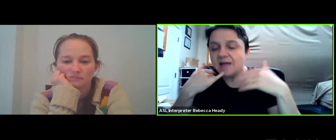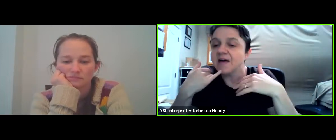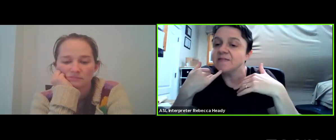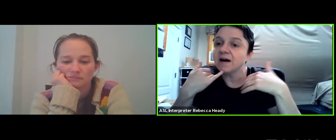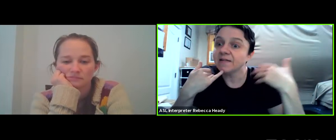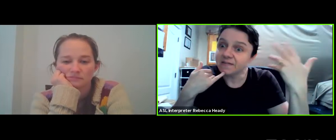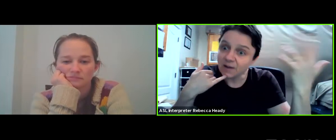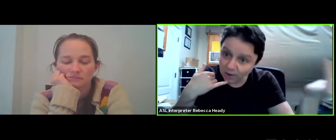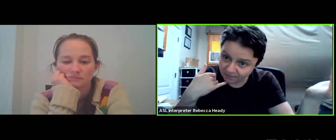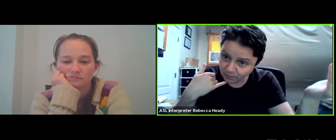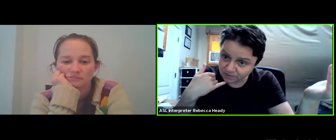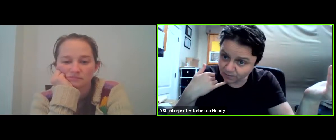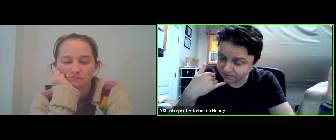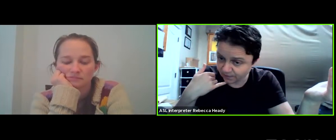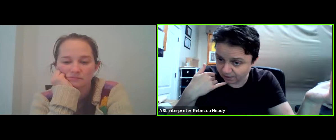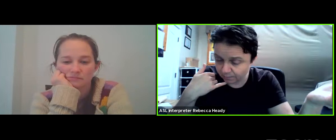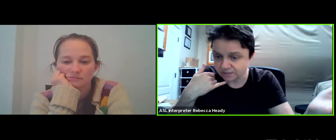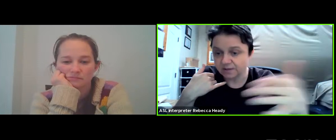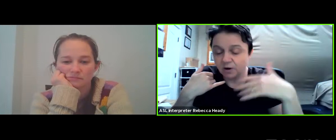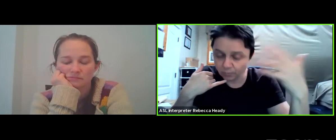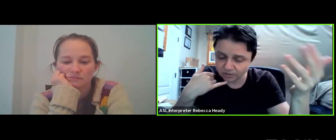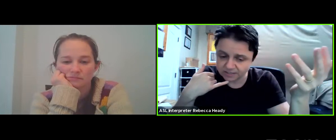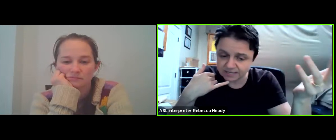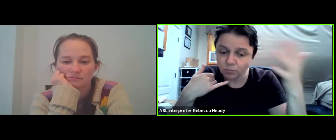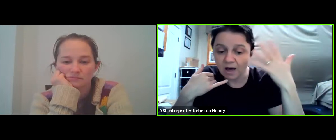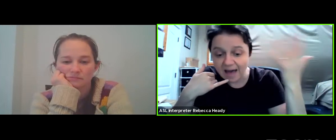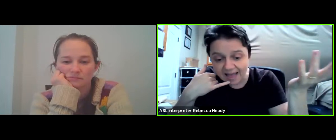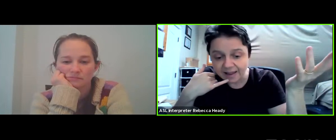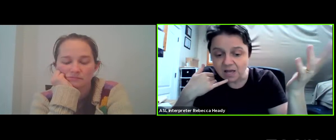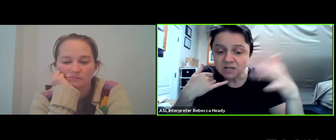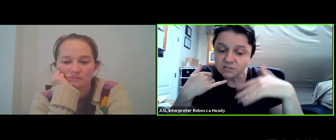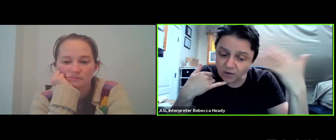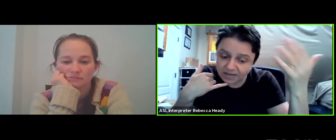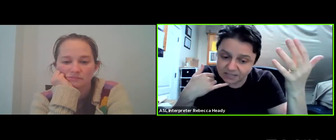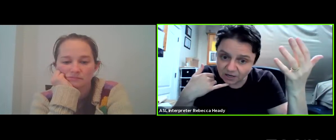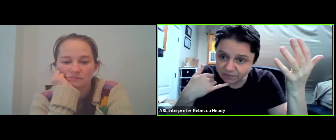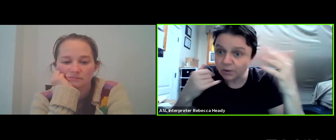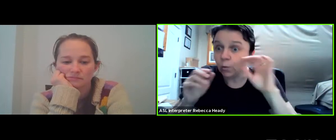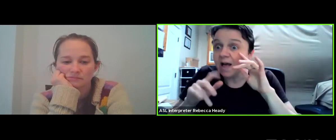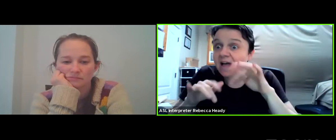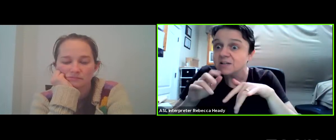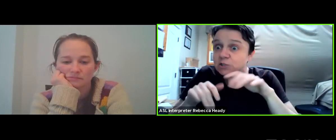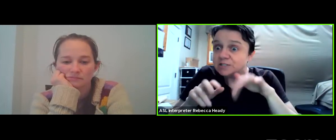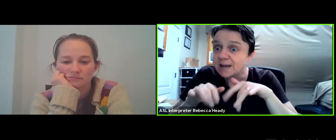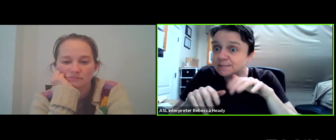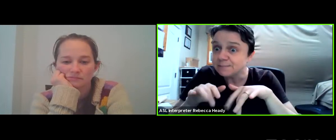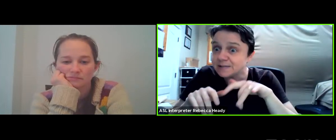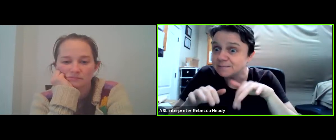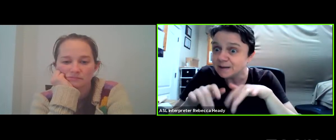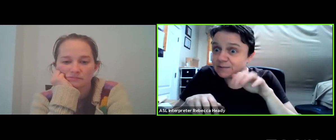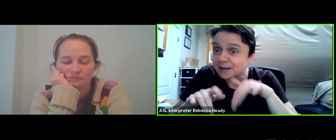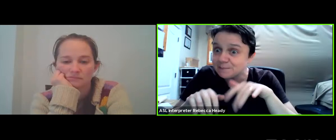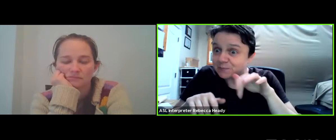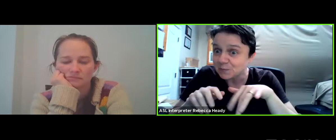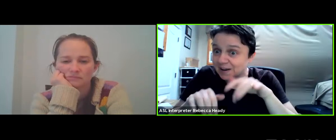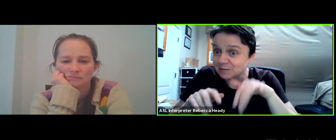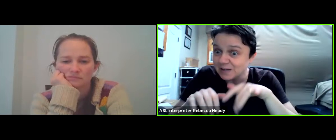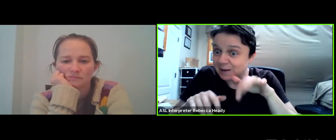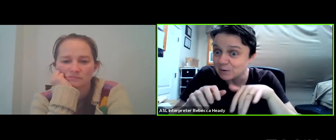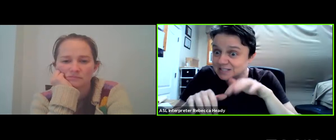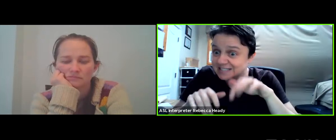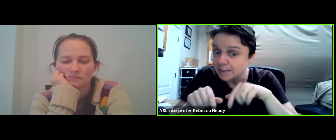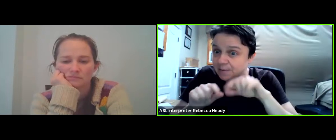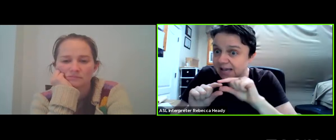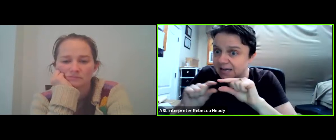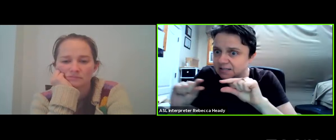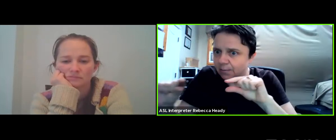you? And then they wait for the response from the hearing person. The hearing person says, well, hi, so nice to hear from you. type, right? The